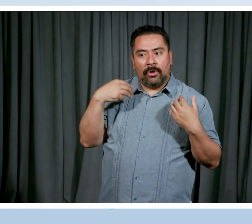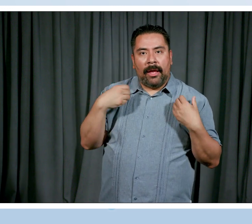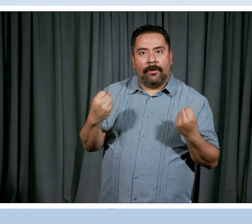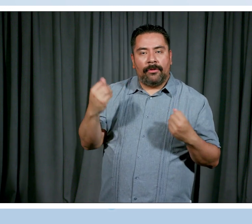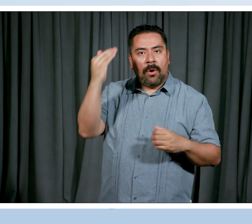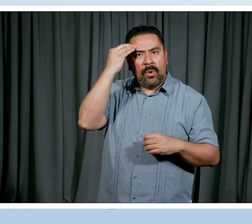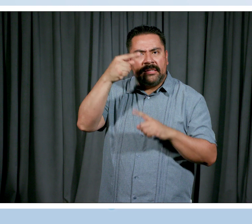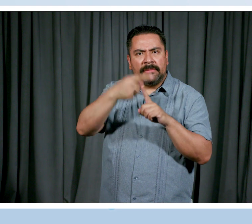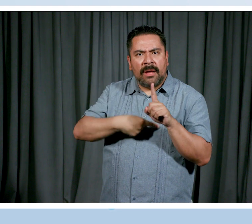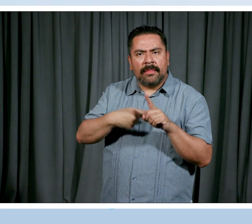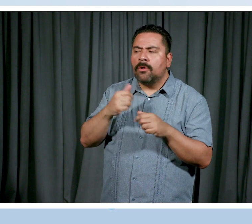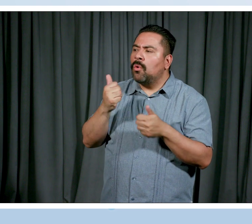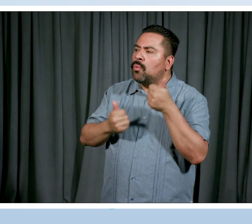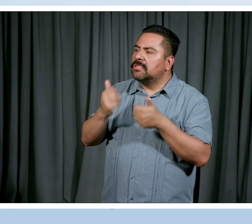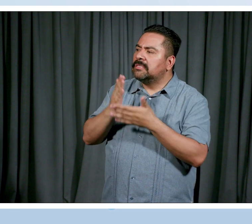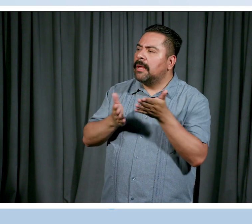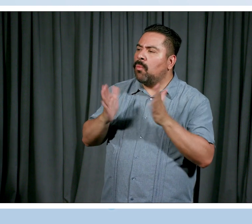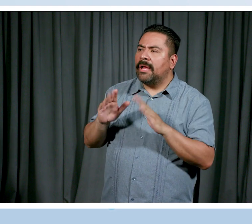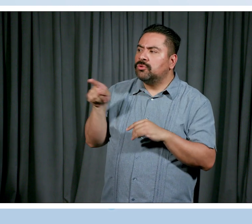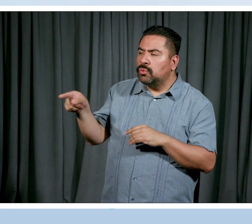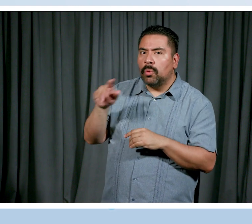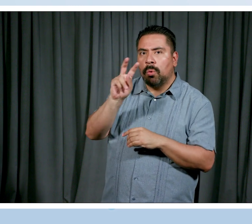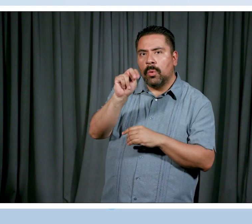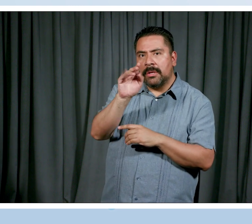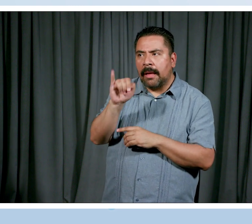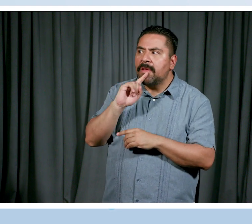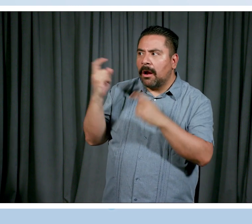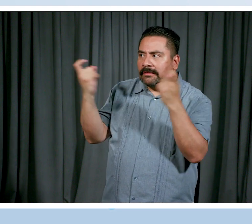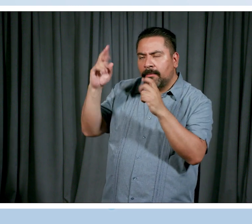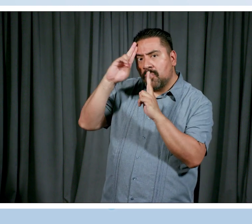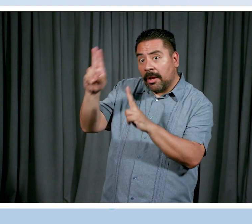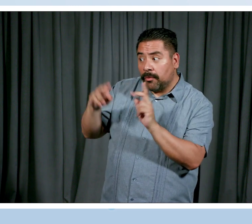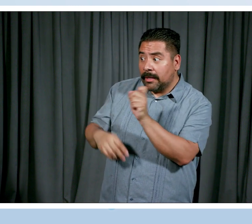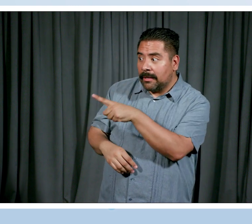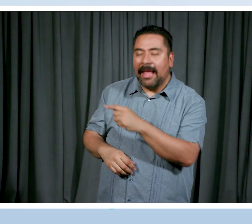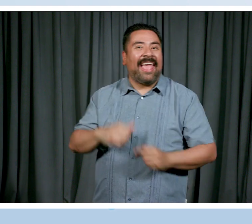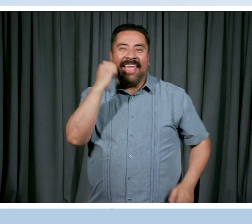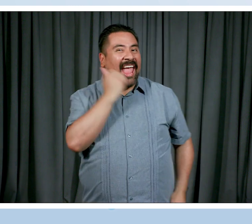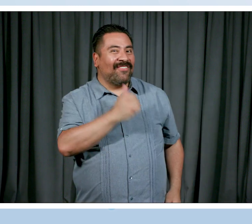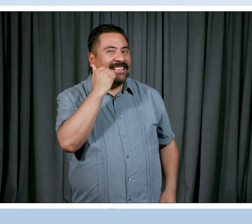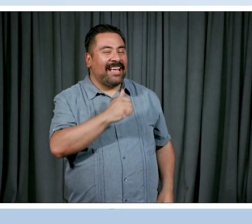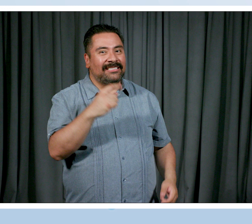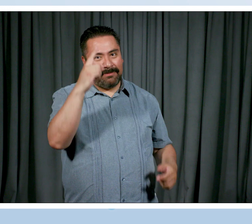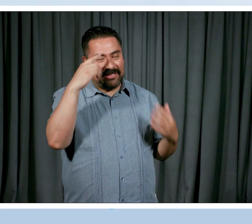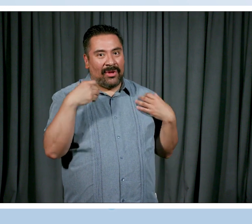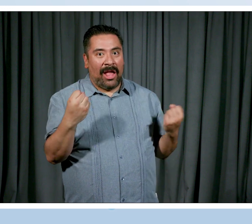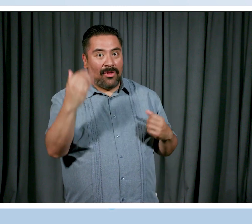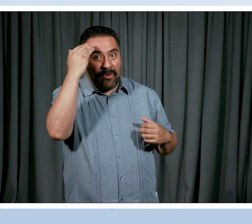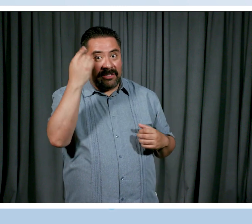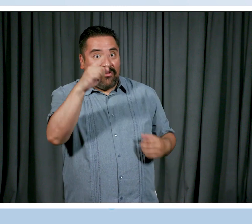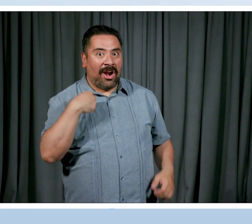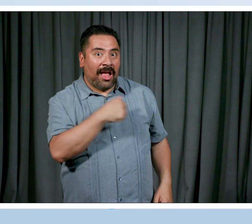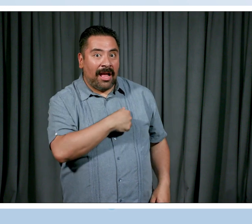Month. Mm-hmm. What are some ways that you or NAMI are celebrating or honoring it? Every day is mental health awareness for us. We're